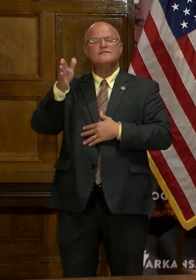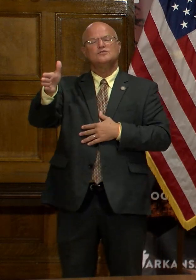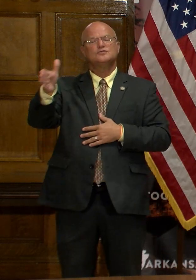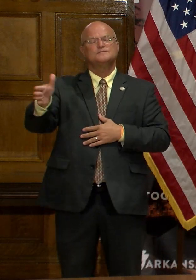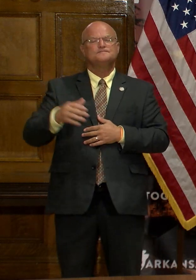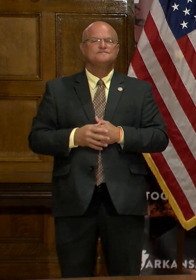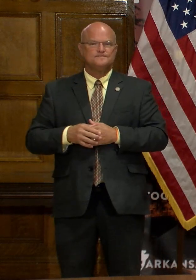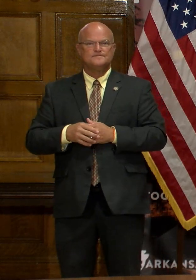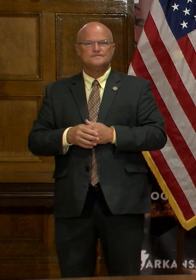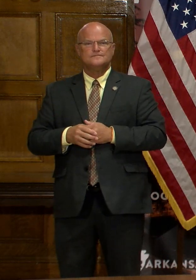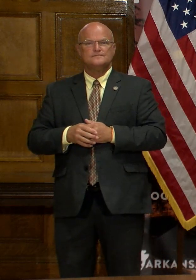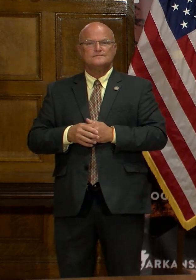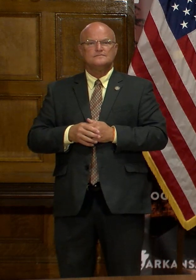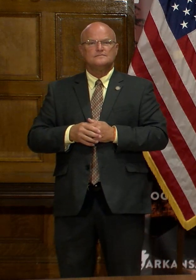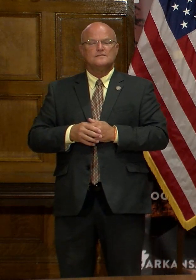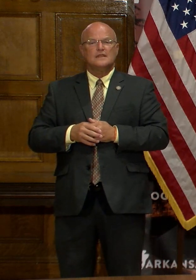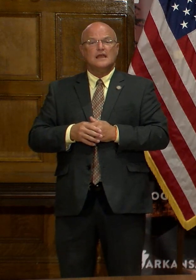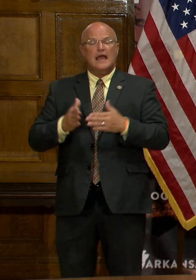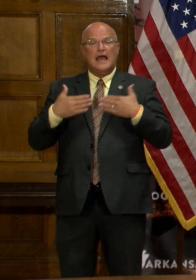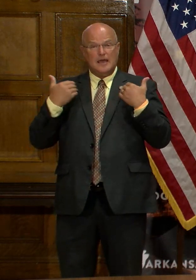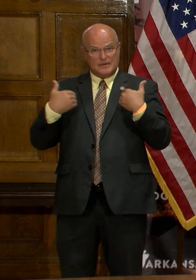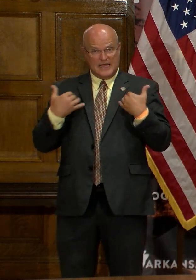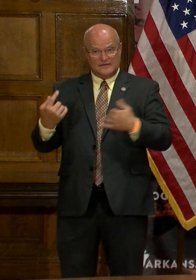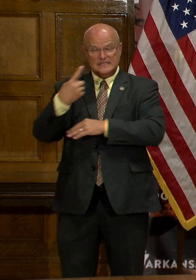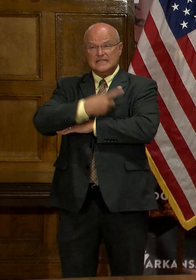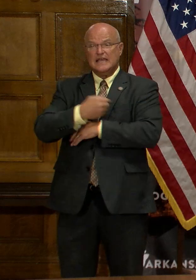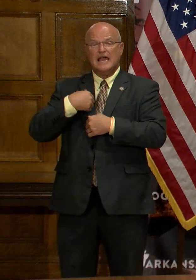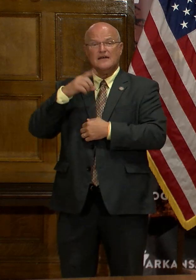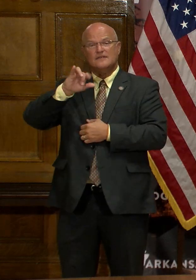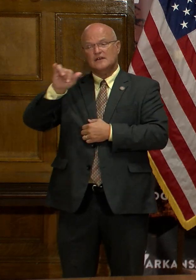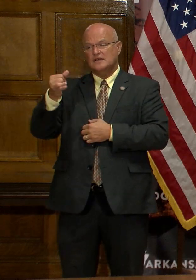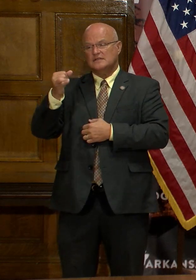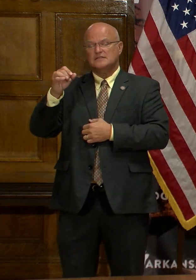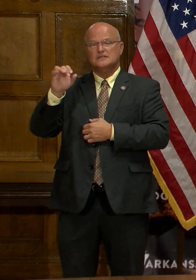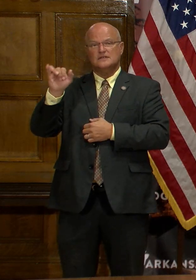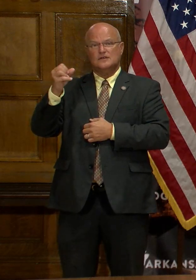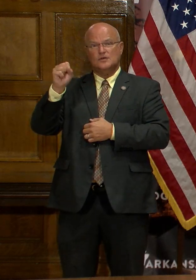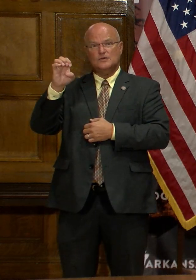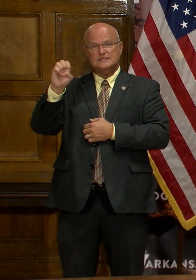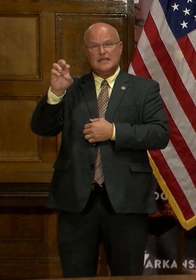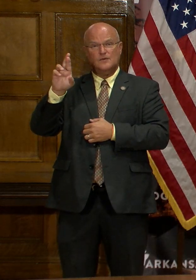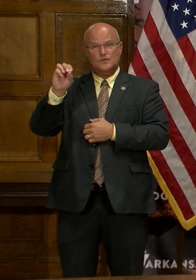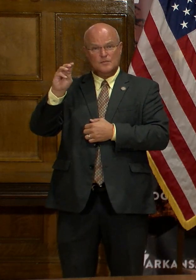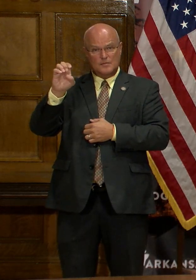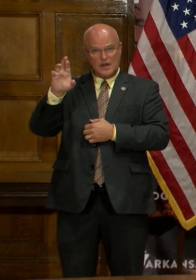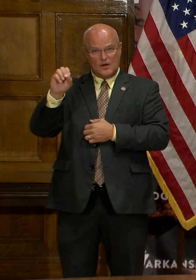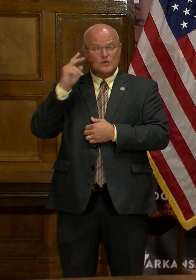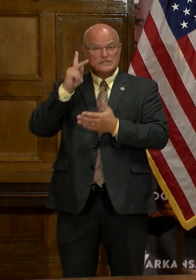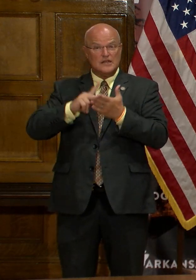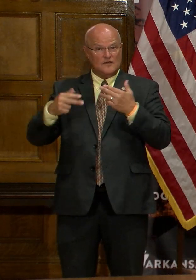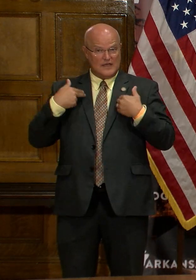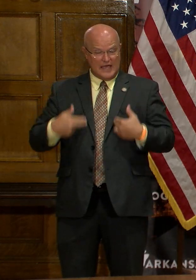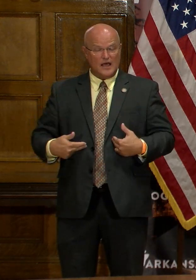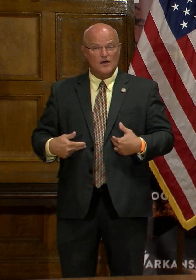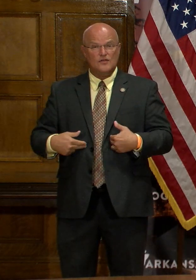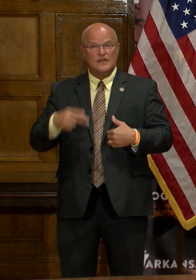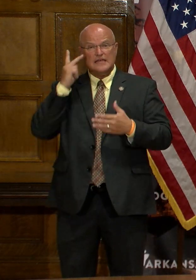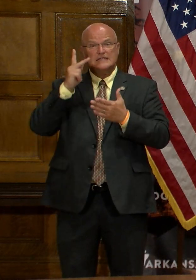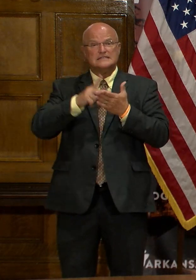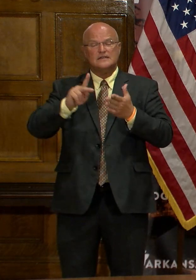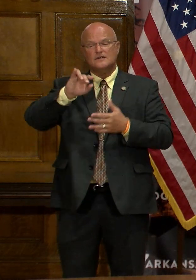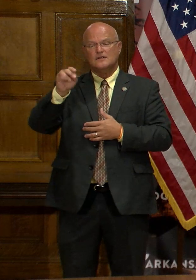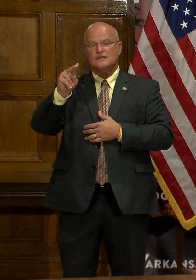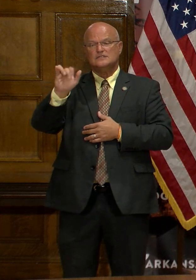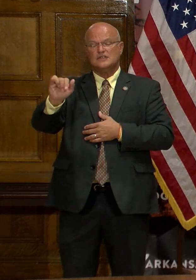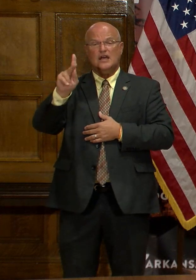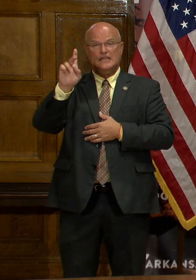future. I'm pleased to be joined today by Dr. Jose Romero, Secretary of Health, Secretary Johnny